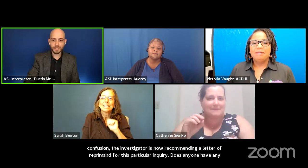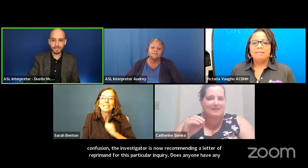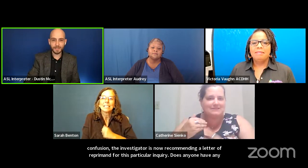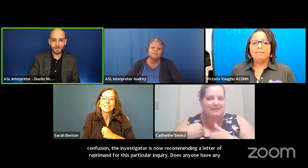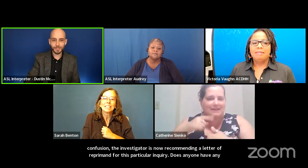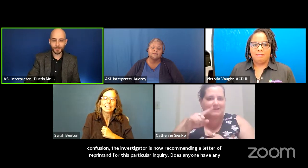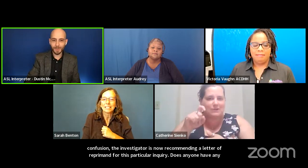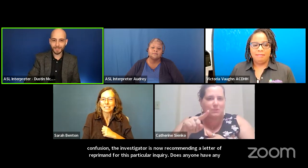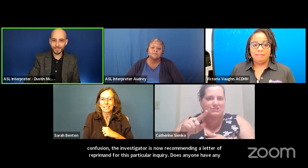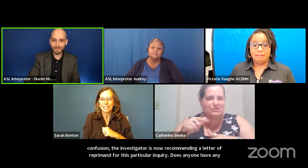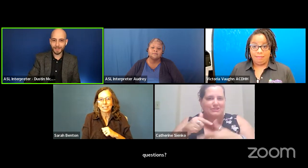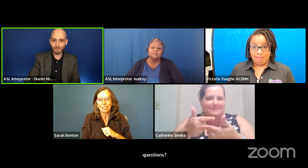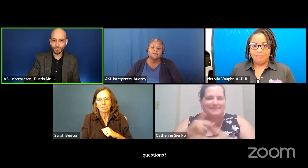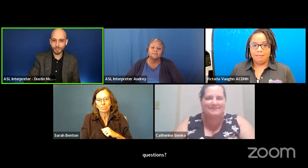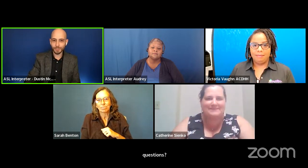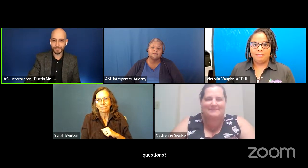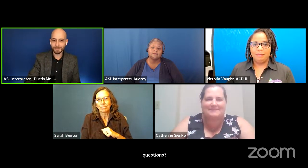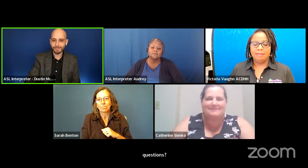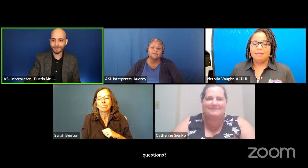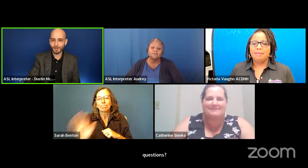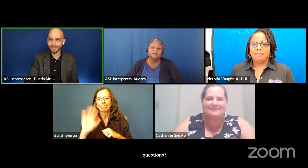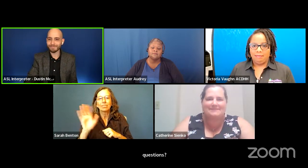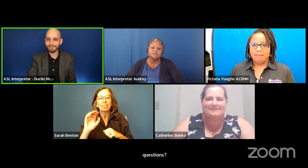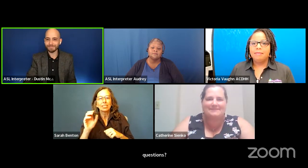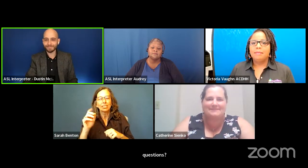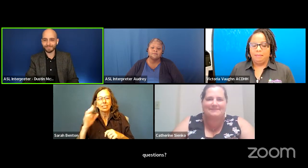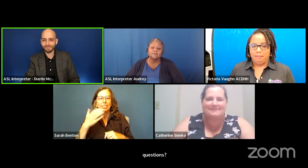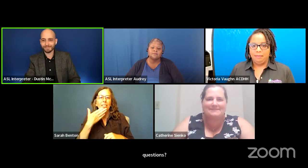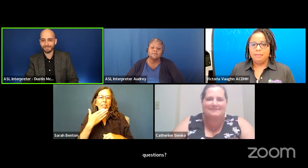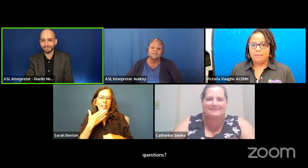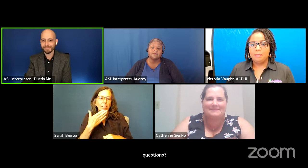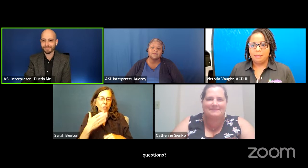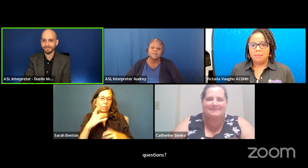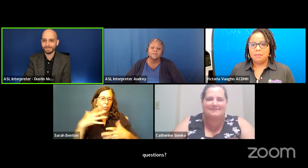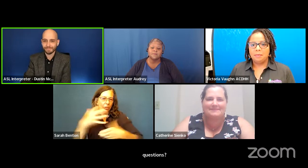I see Commissioner Benton has a question. Go ahead.